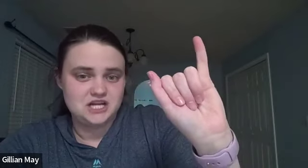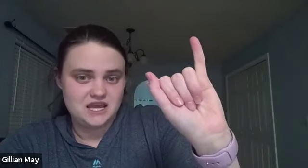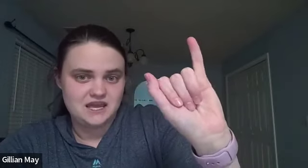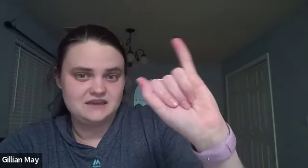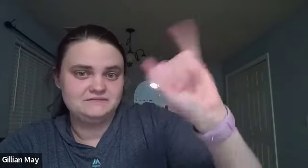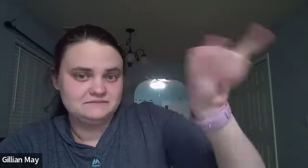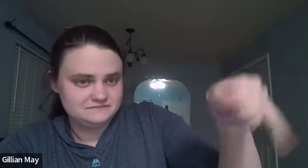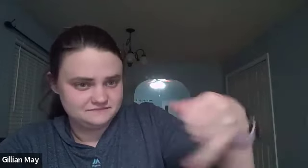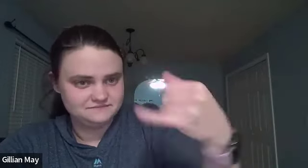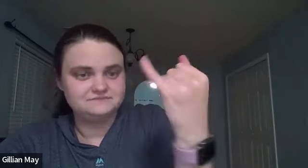J,